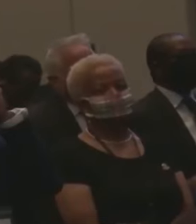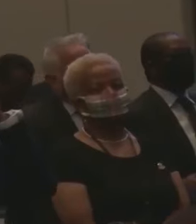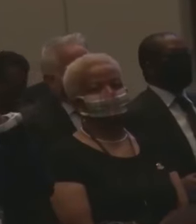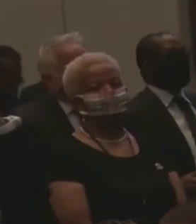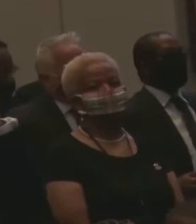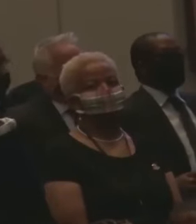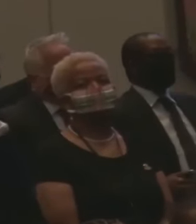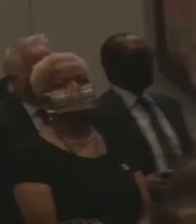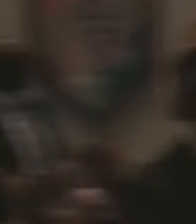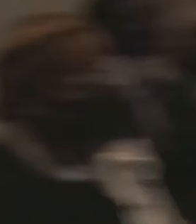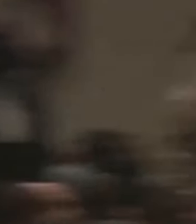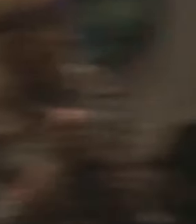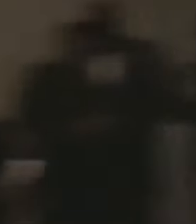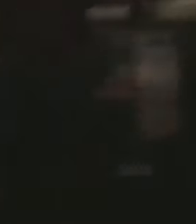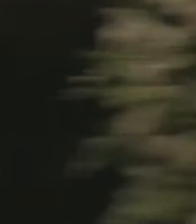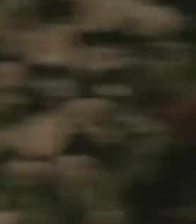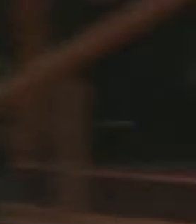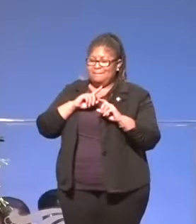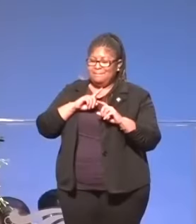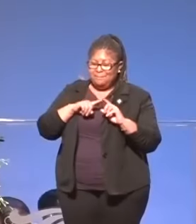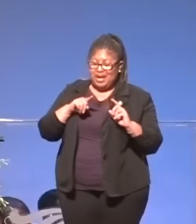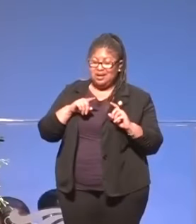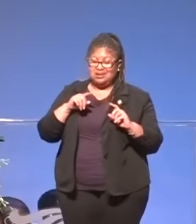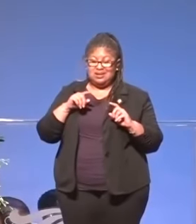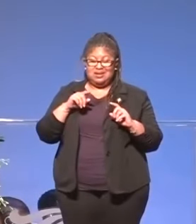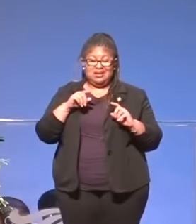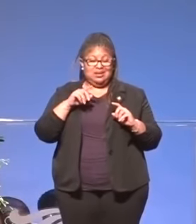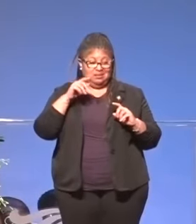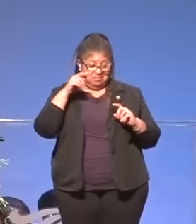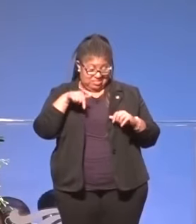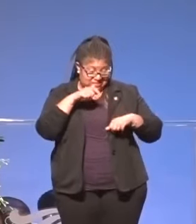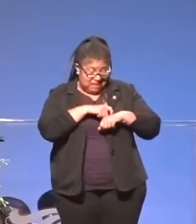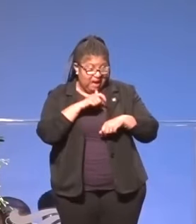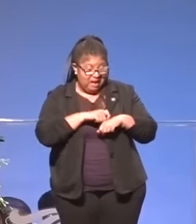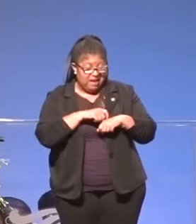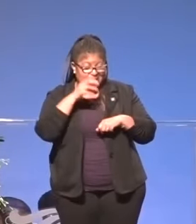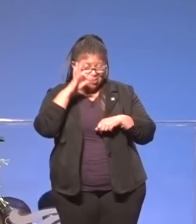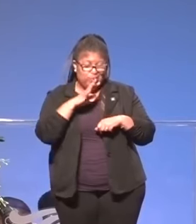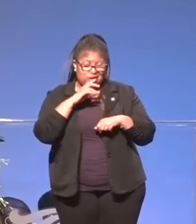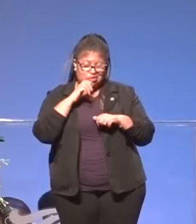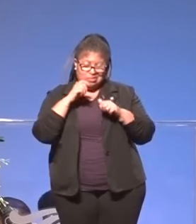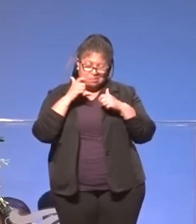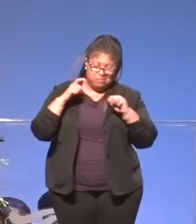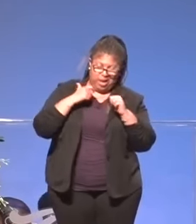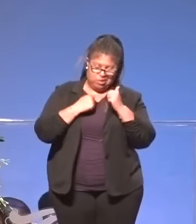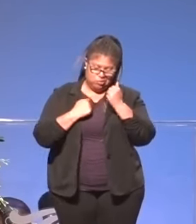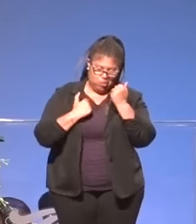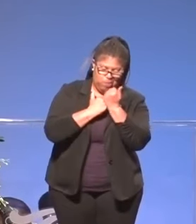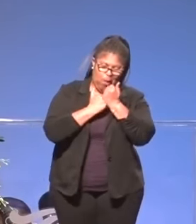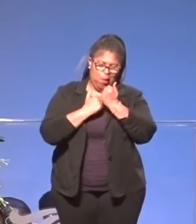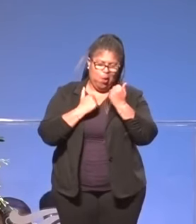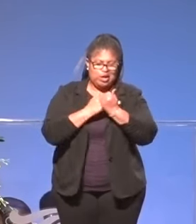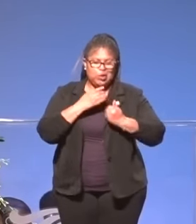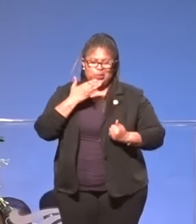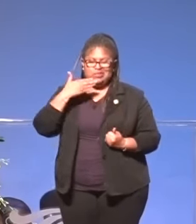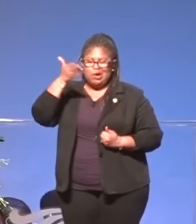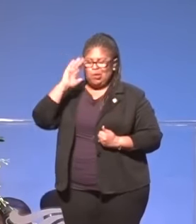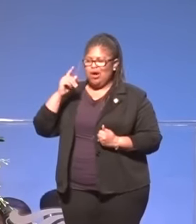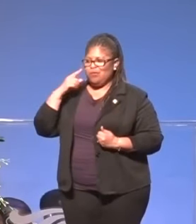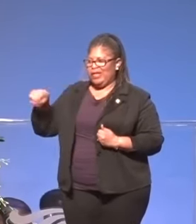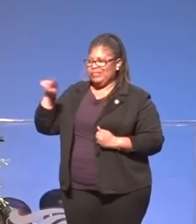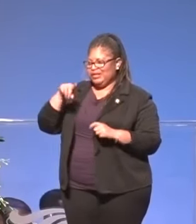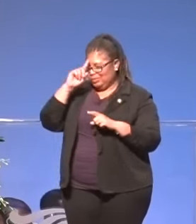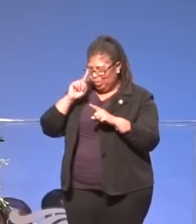but in times like these, preachers can be a major support. They're needed. They're needed, and we thank God for these brothers and sisters who